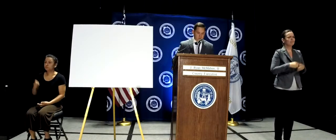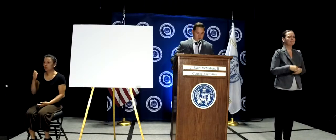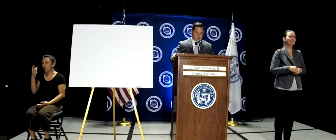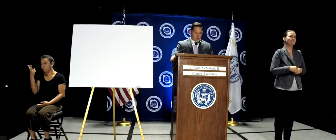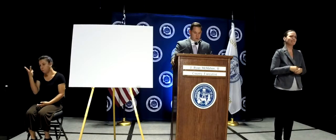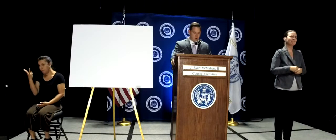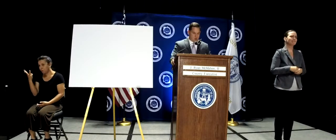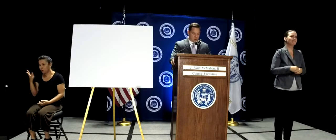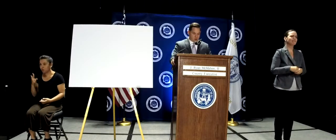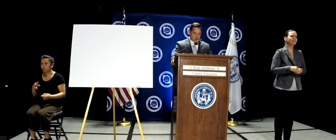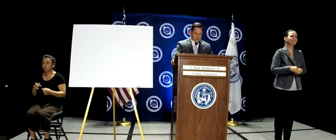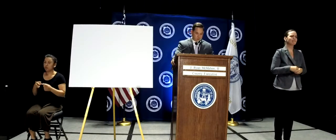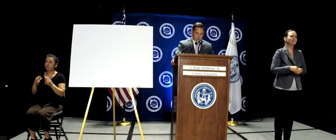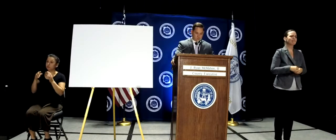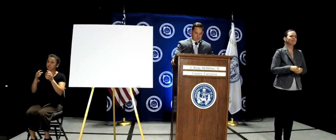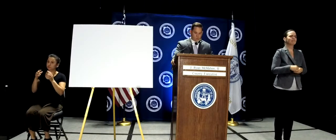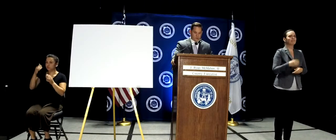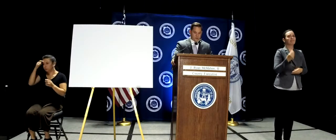questions.